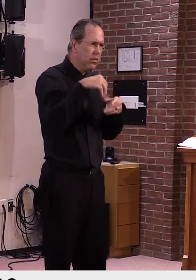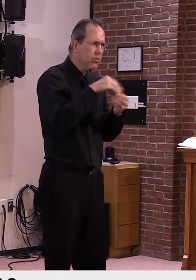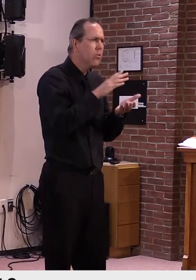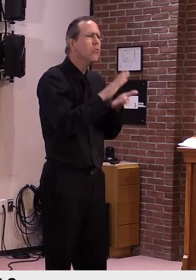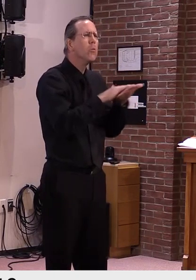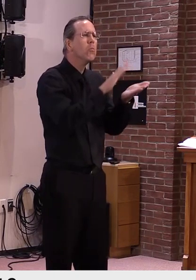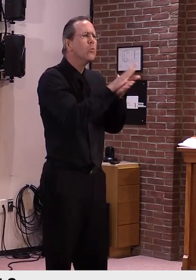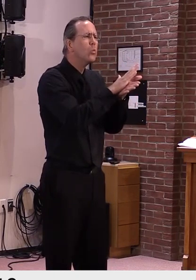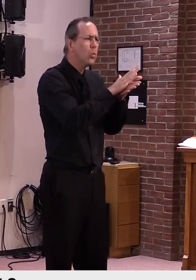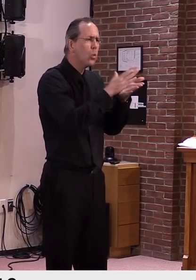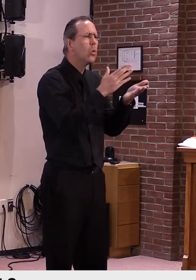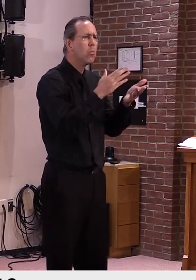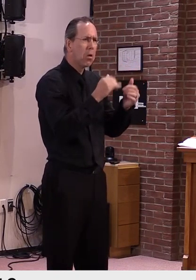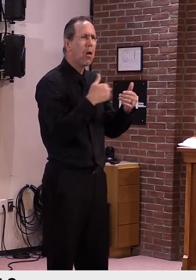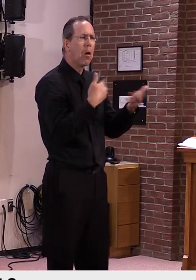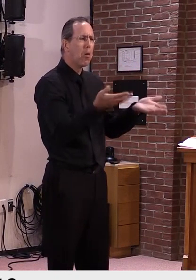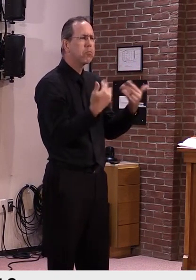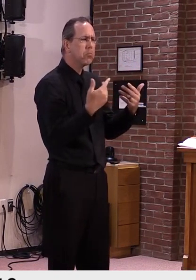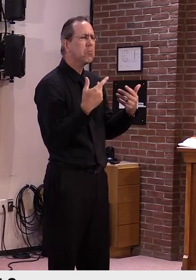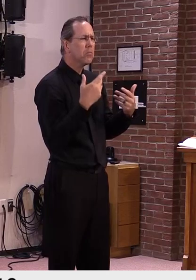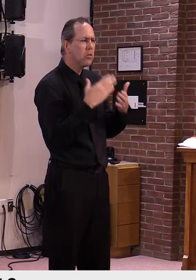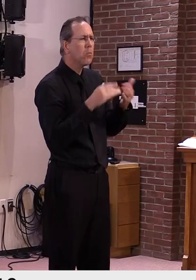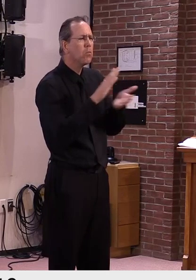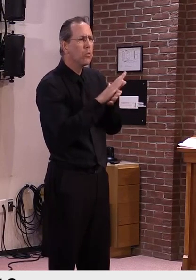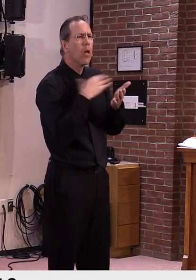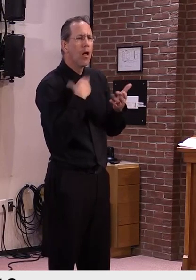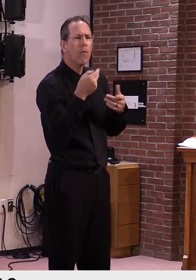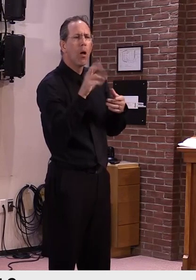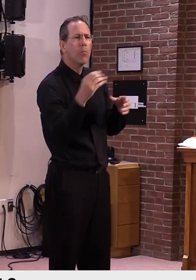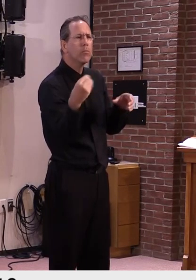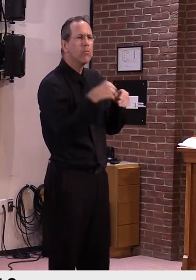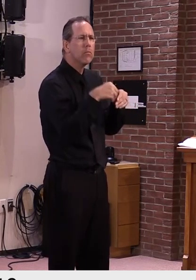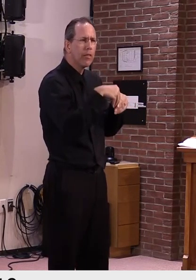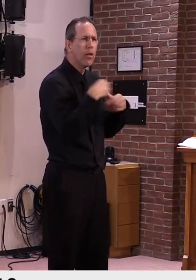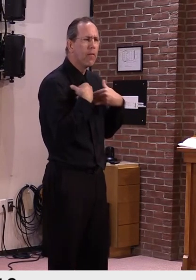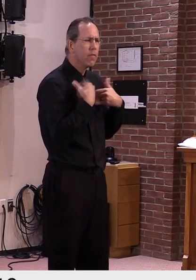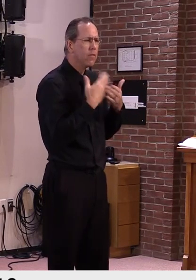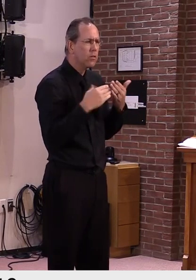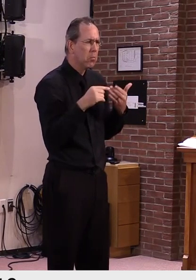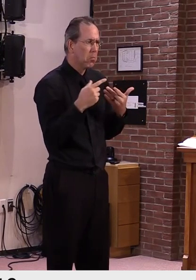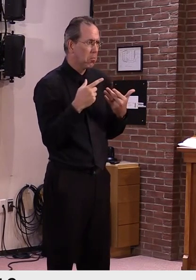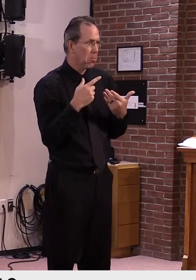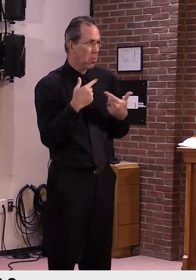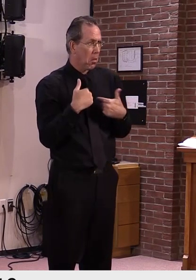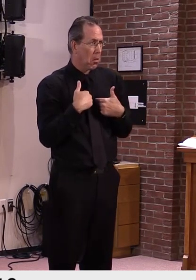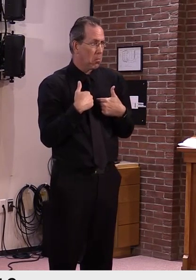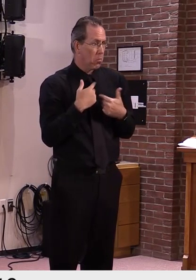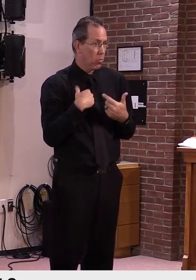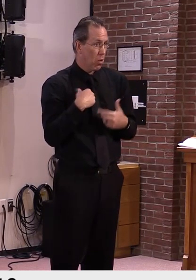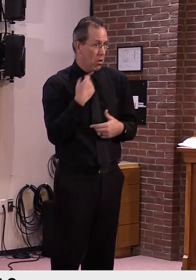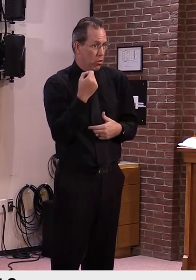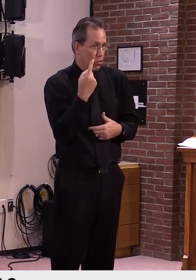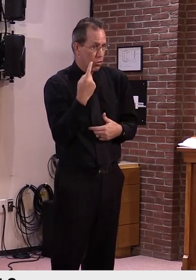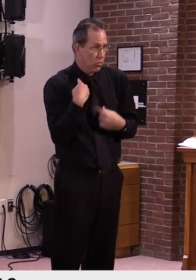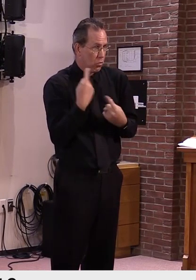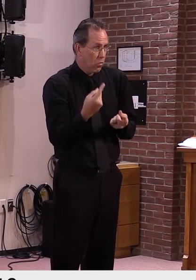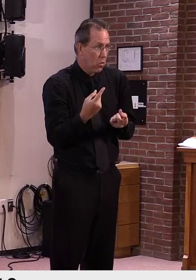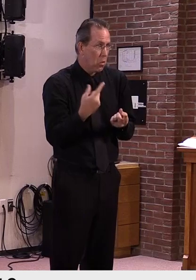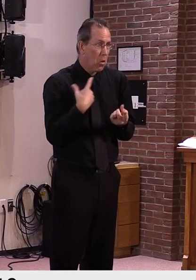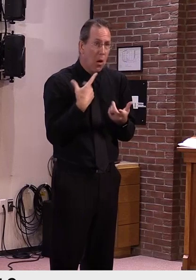childcare locations. So I would be more than happy to meet with anybody